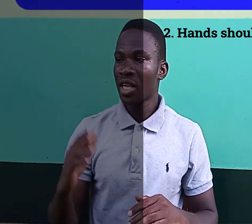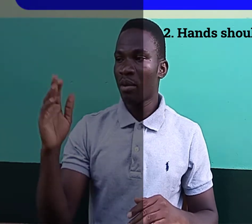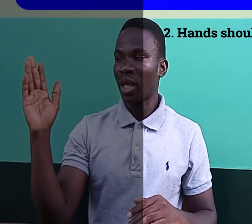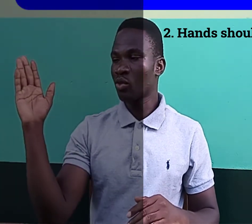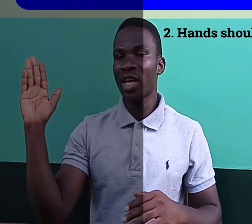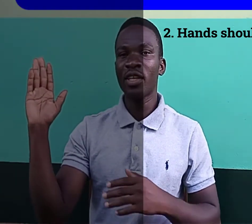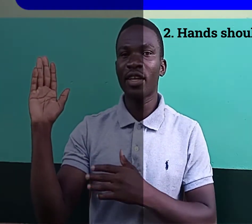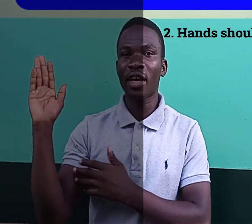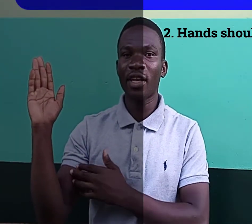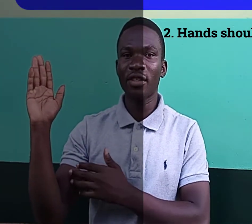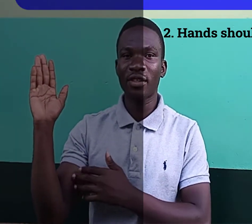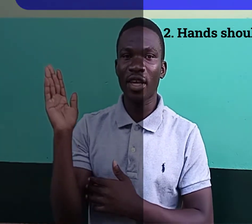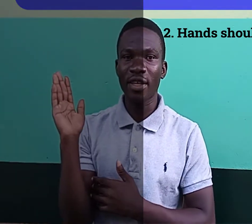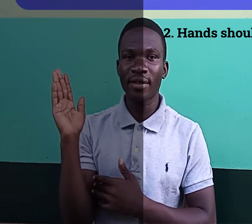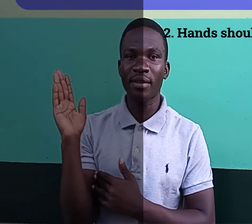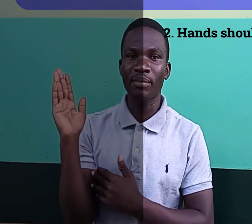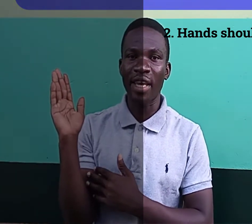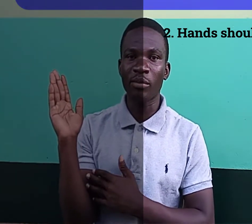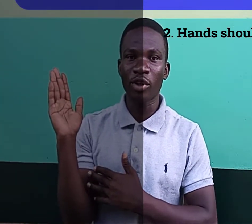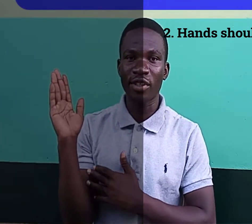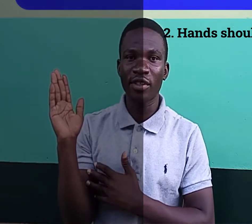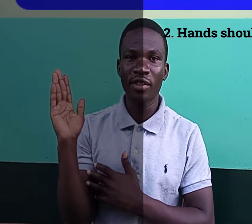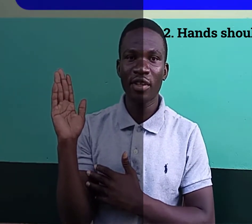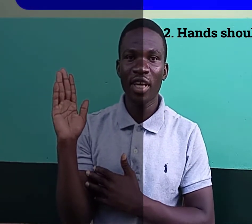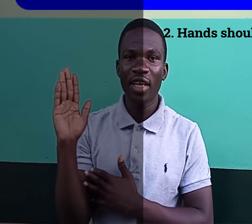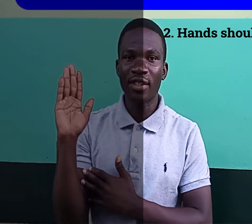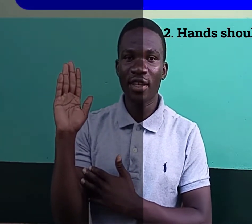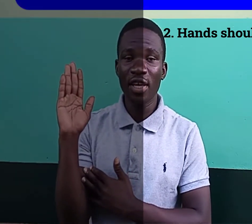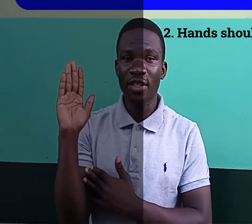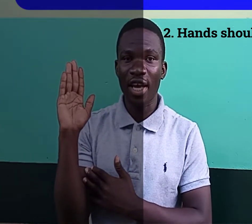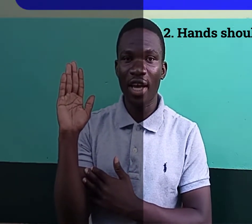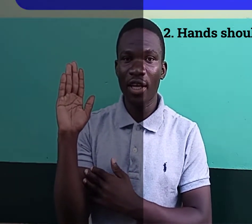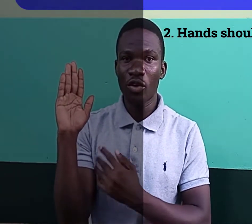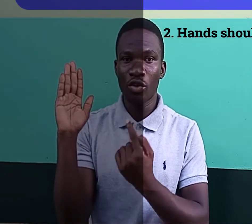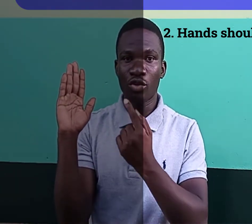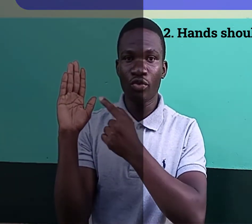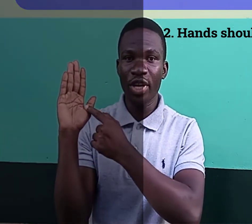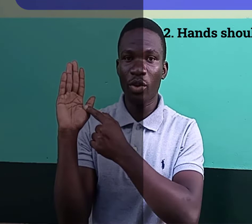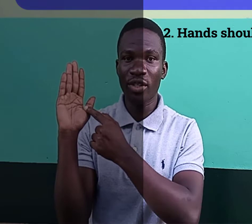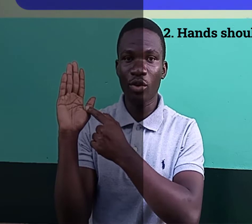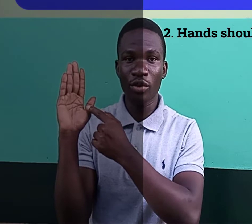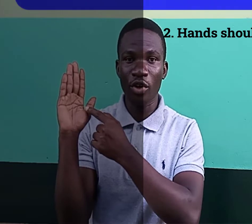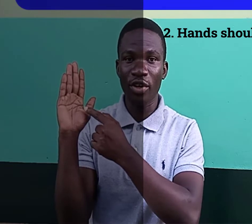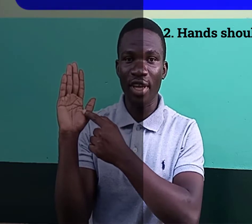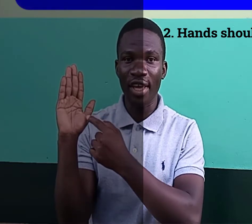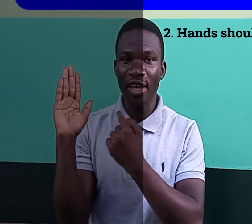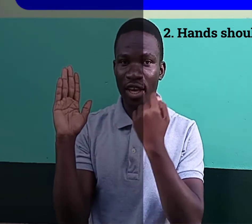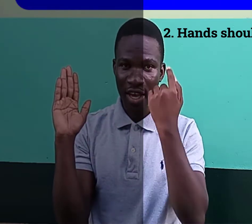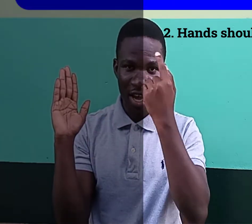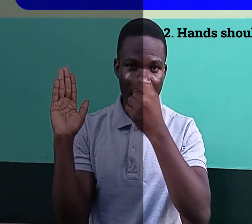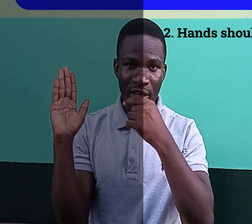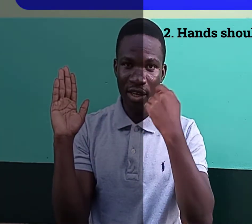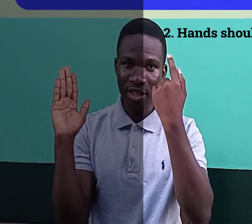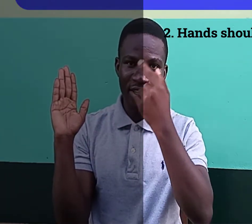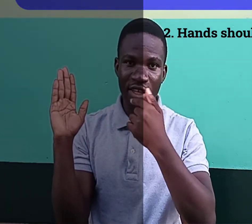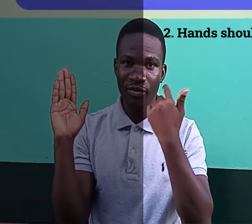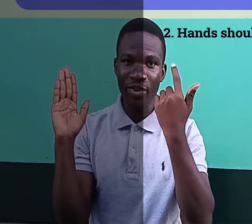But when the hand stays by the body, it's easier to read what goes on here and the